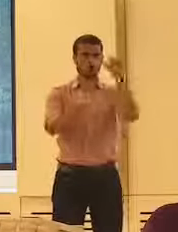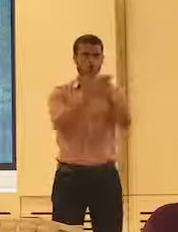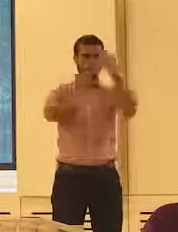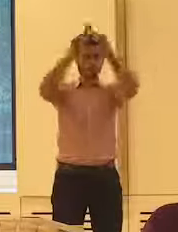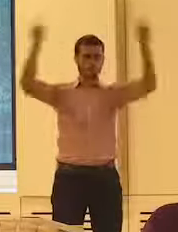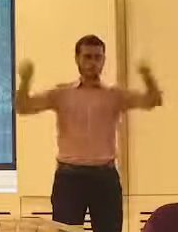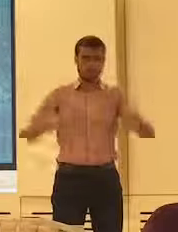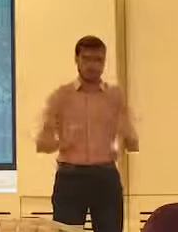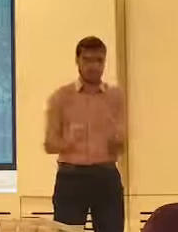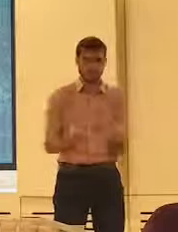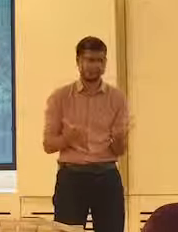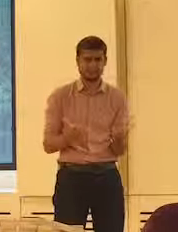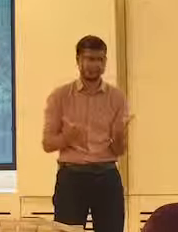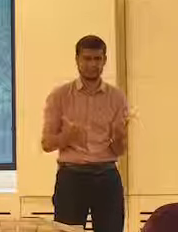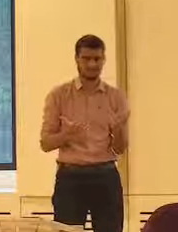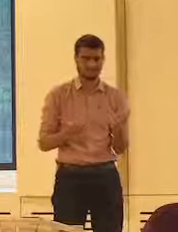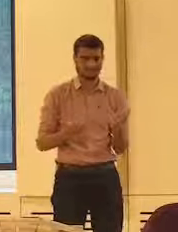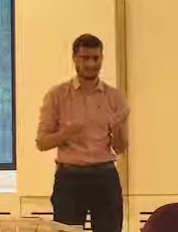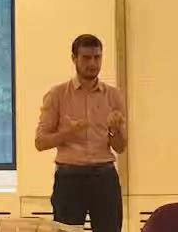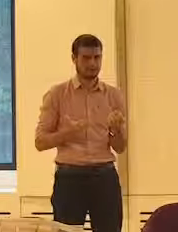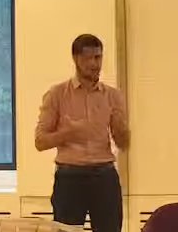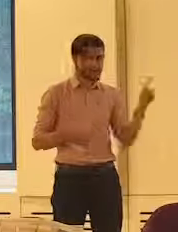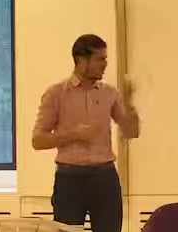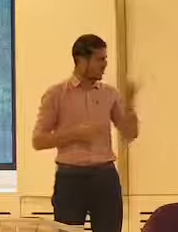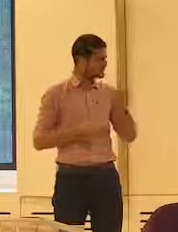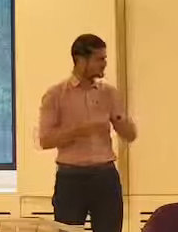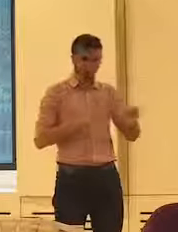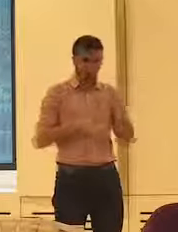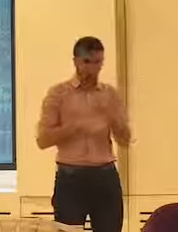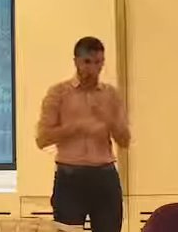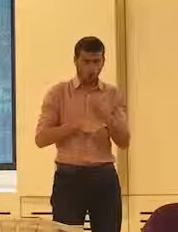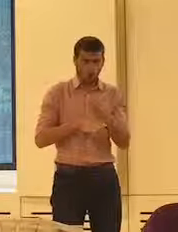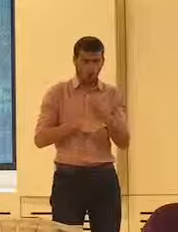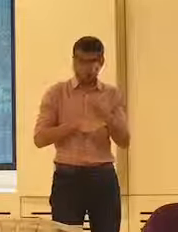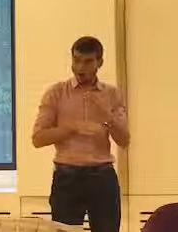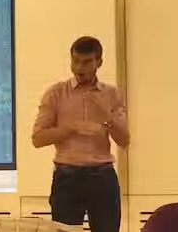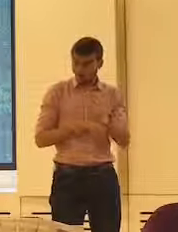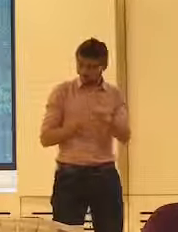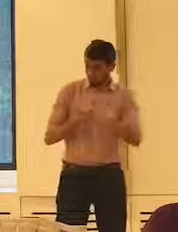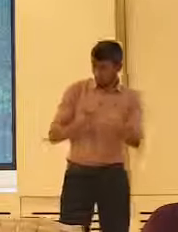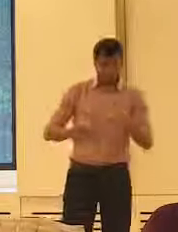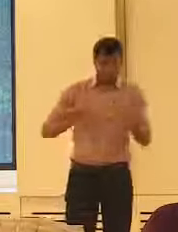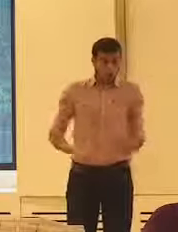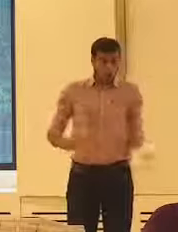but we still haven't got it right. There are things out there, but